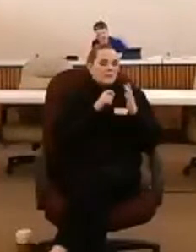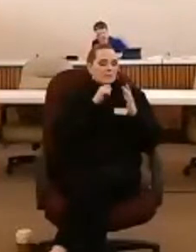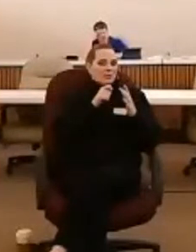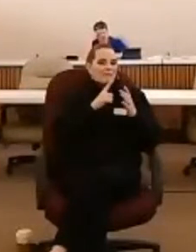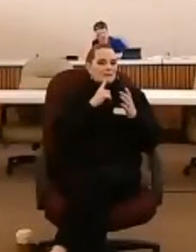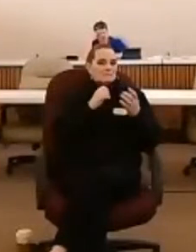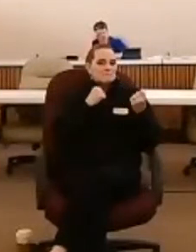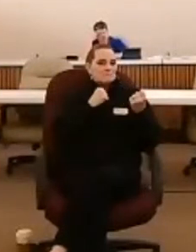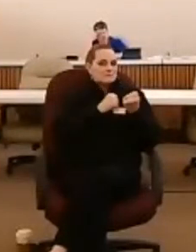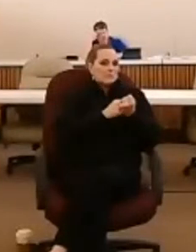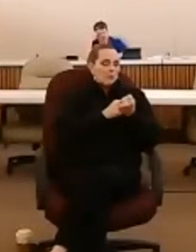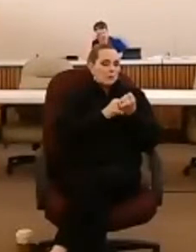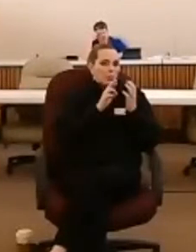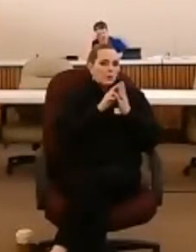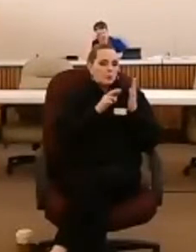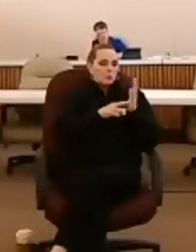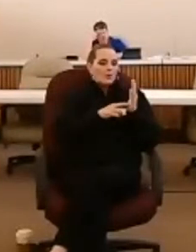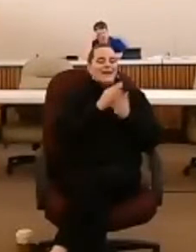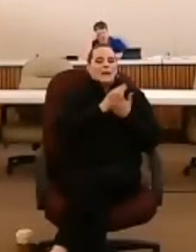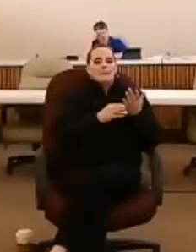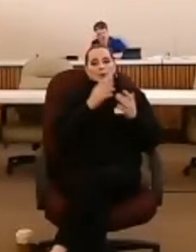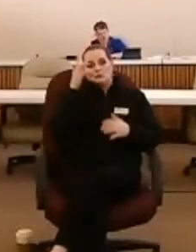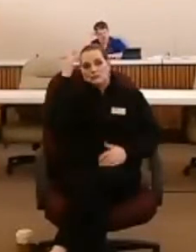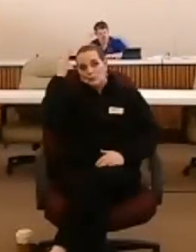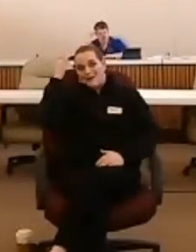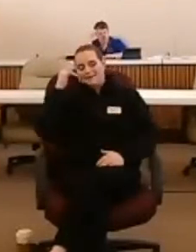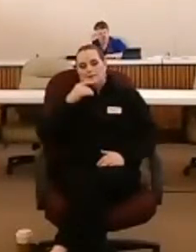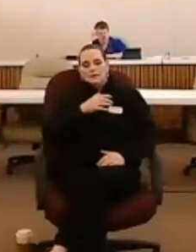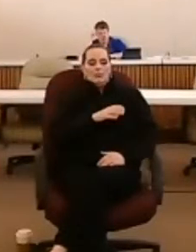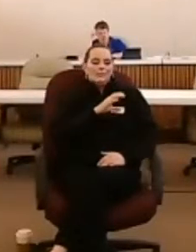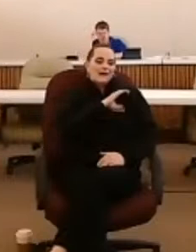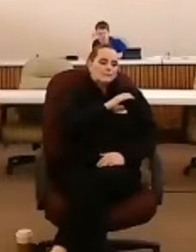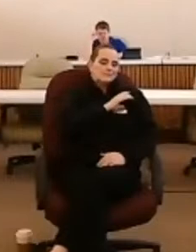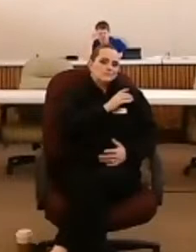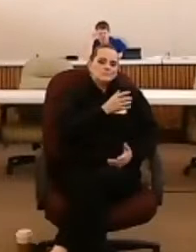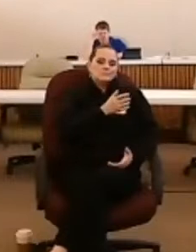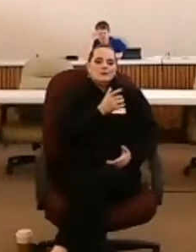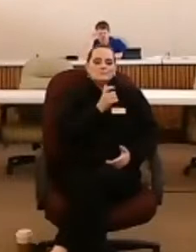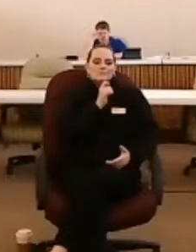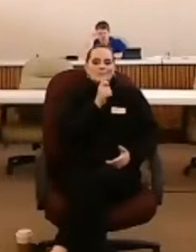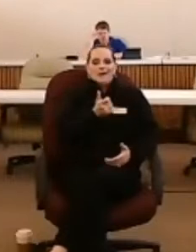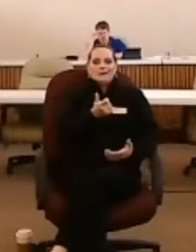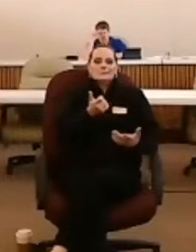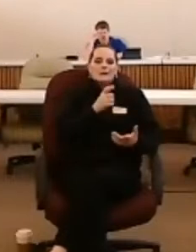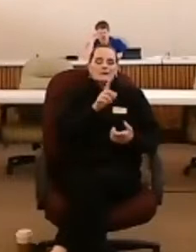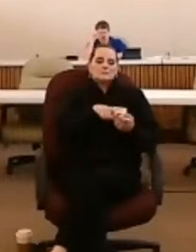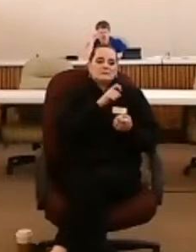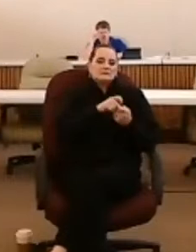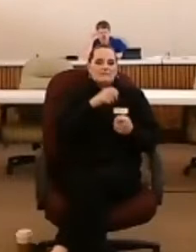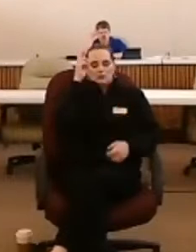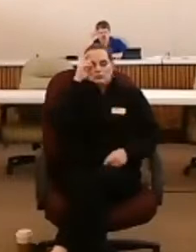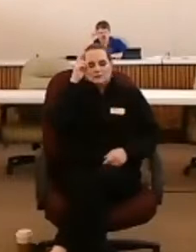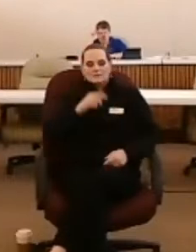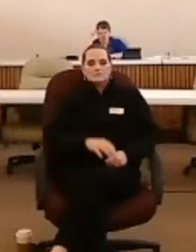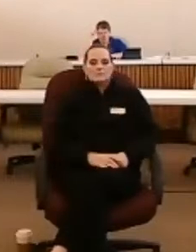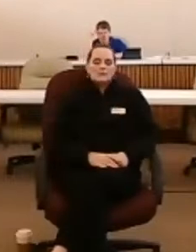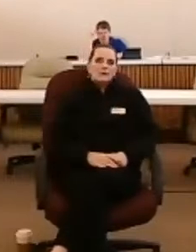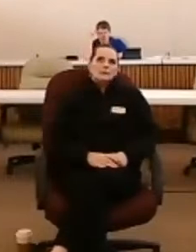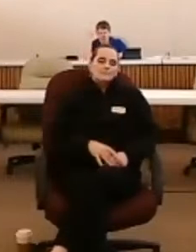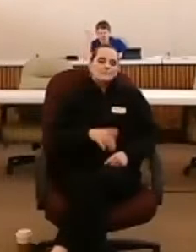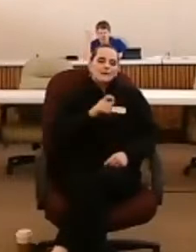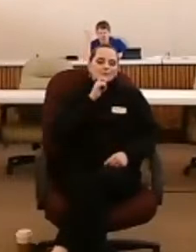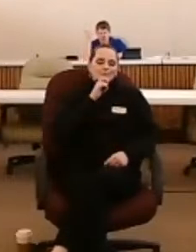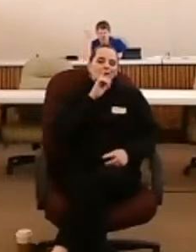that is because the sheriffs couldn't, if there's not a specific, it makes it tougher to write a ticket if there's